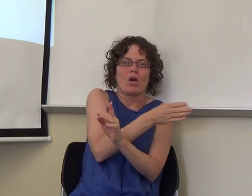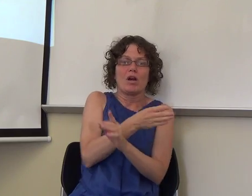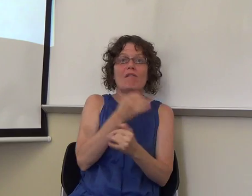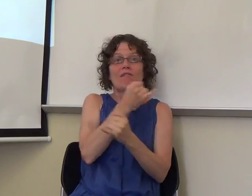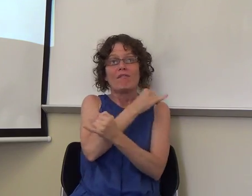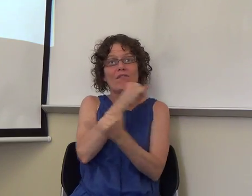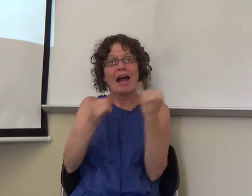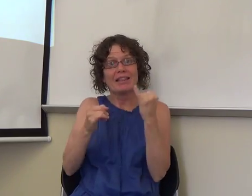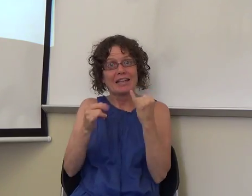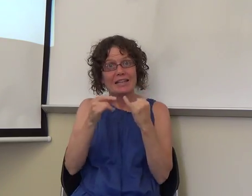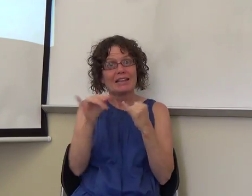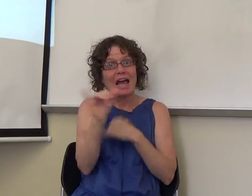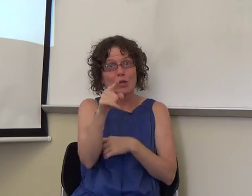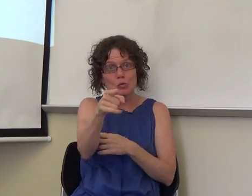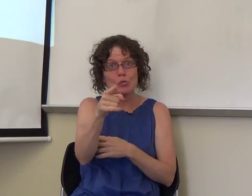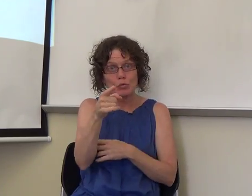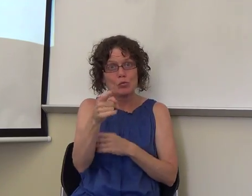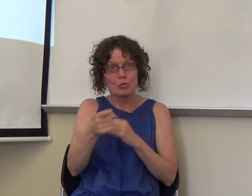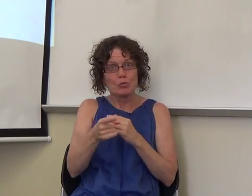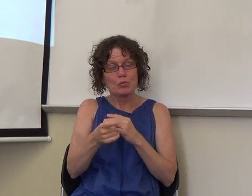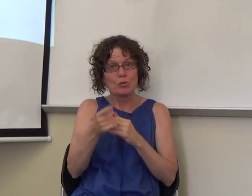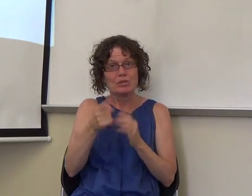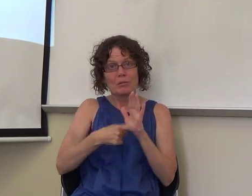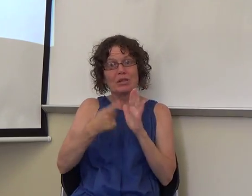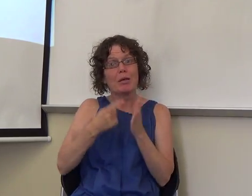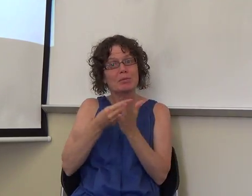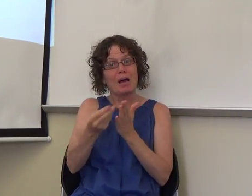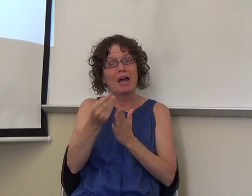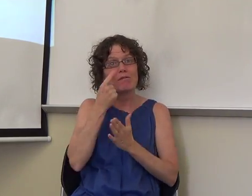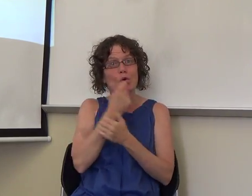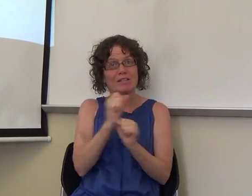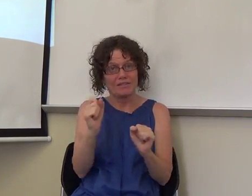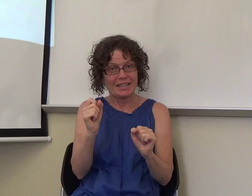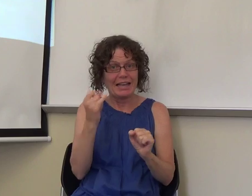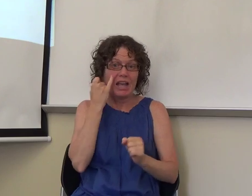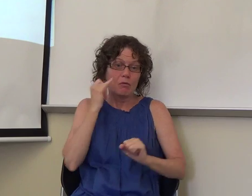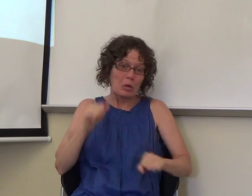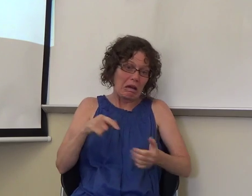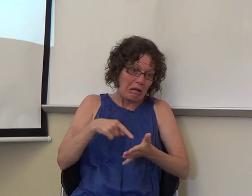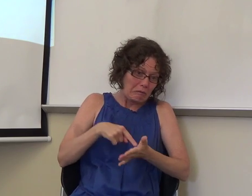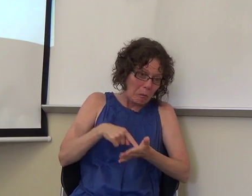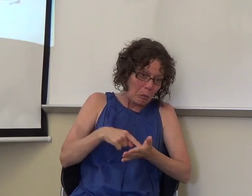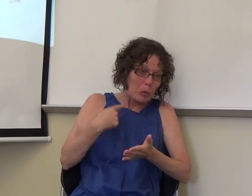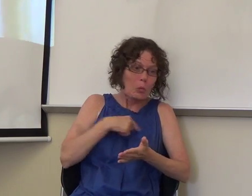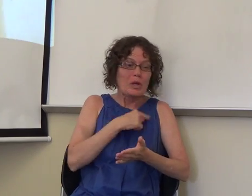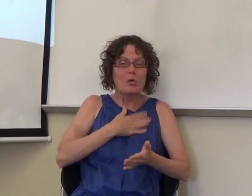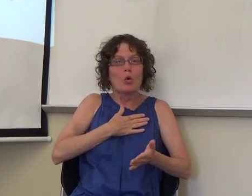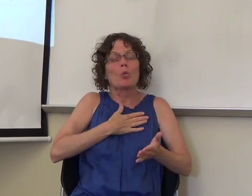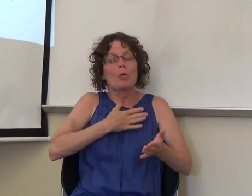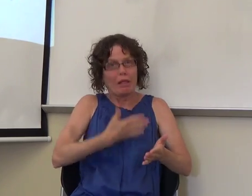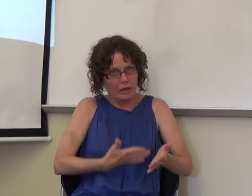people, sometimes buy for safety. If we can afford it, we willingly